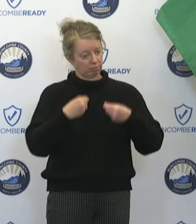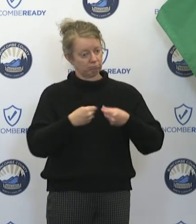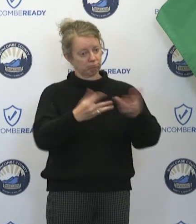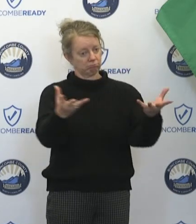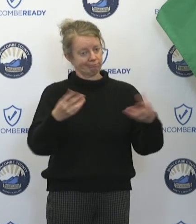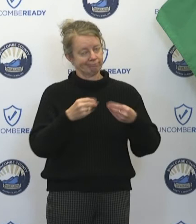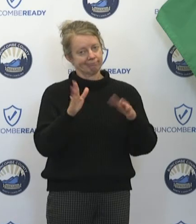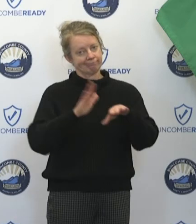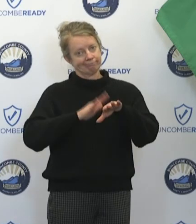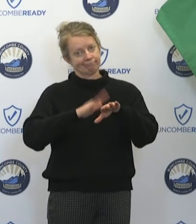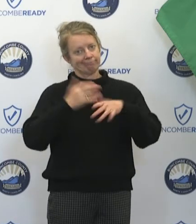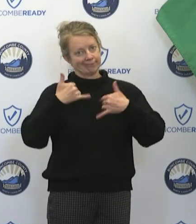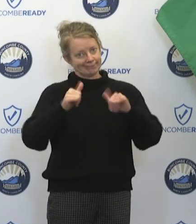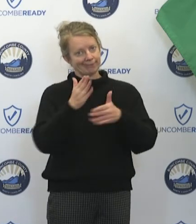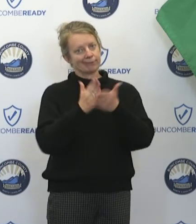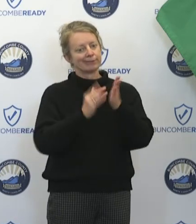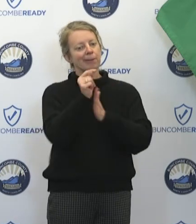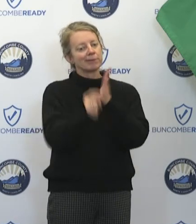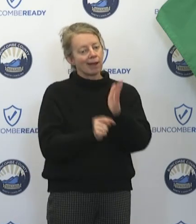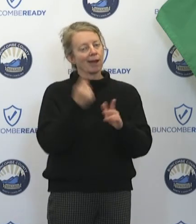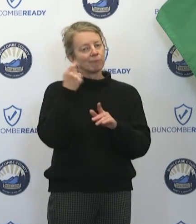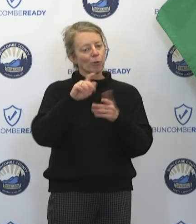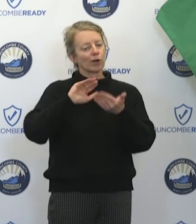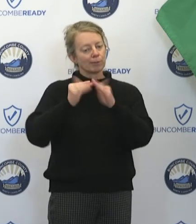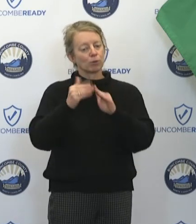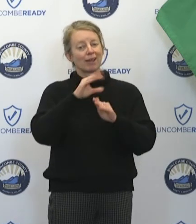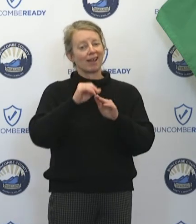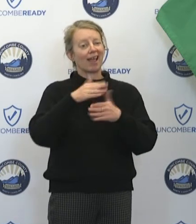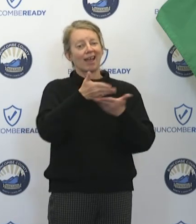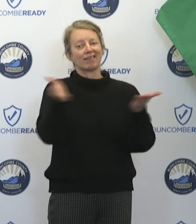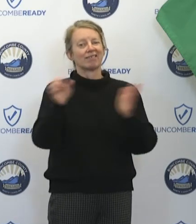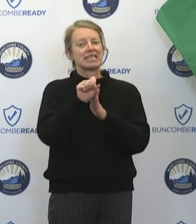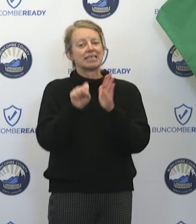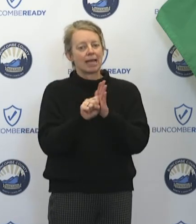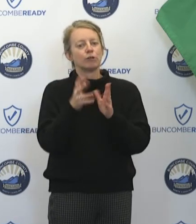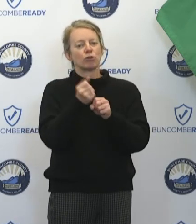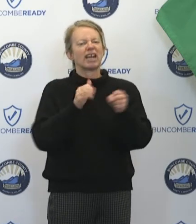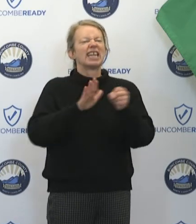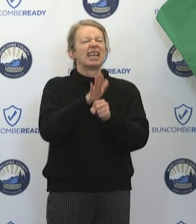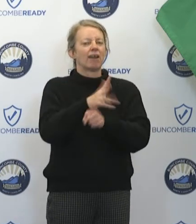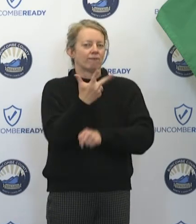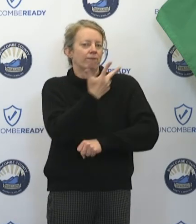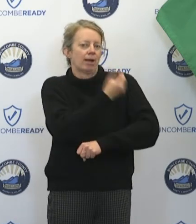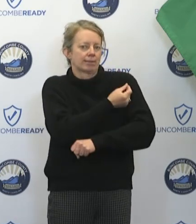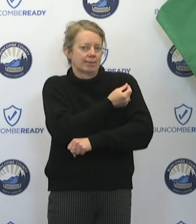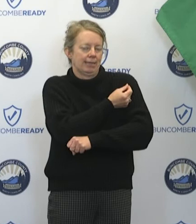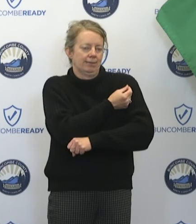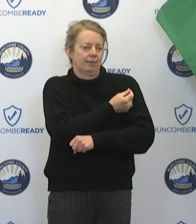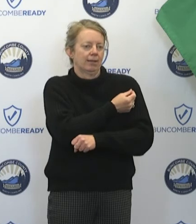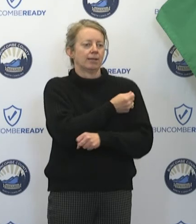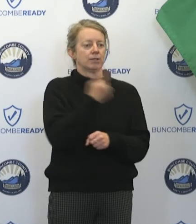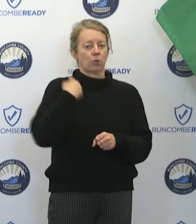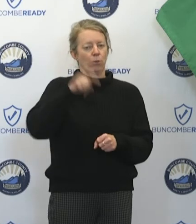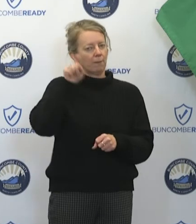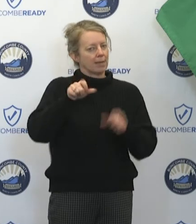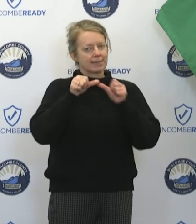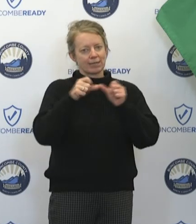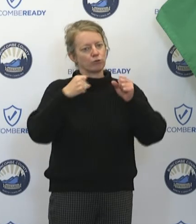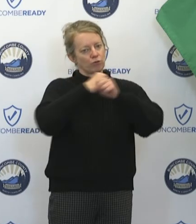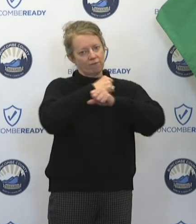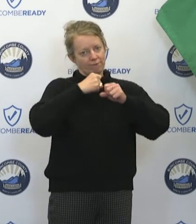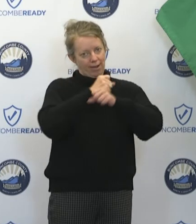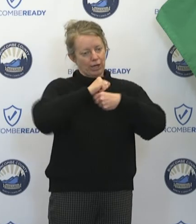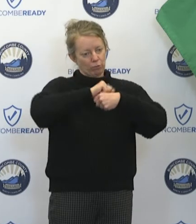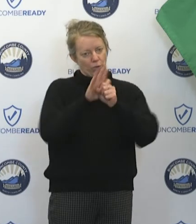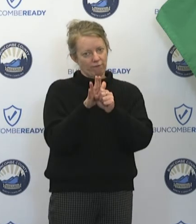still take a while for our community and our state to receive sufficient amounts of vaccine. In order to continue fighting COVID-19 and reducing